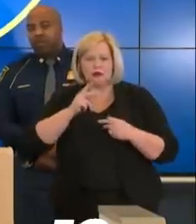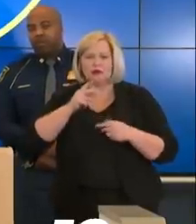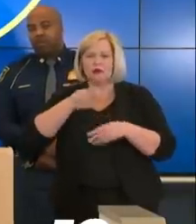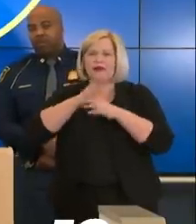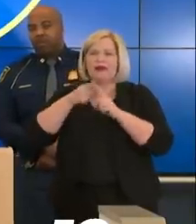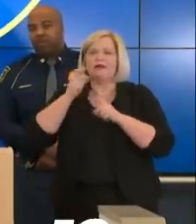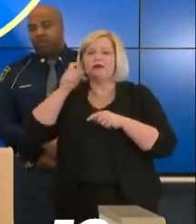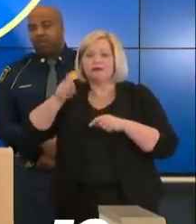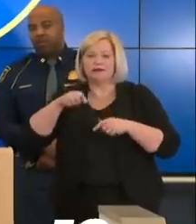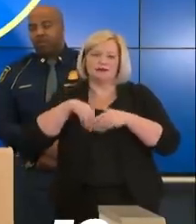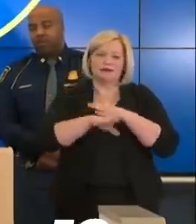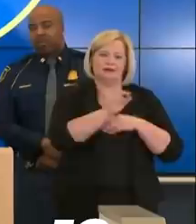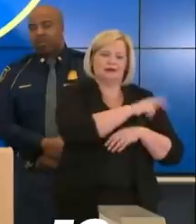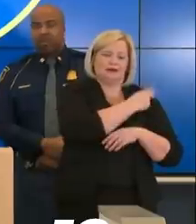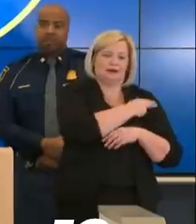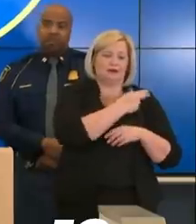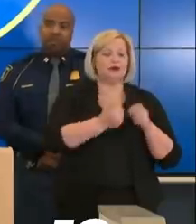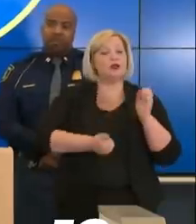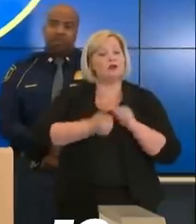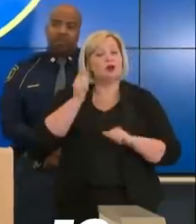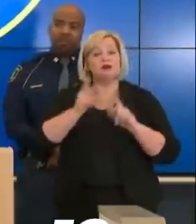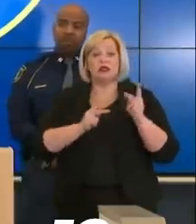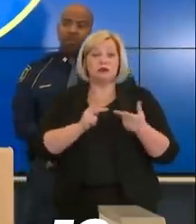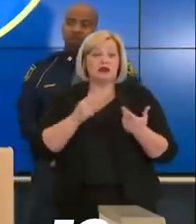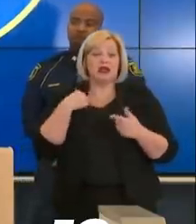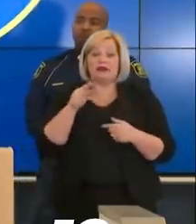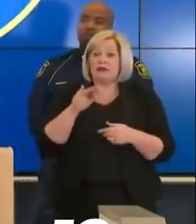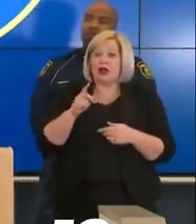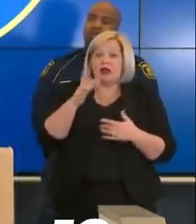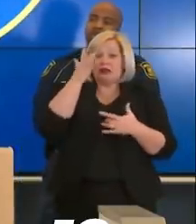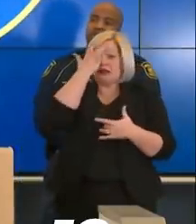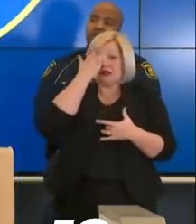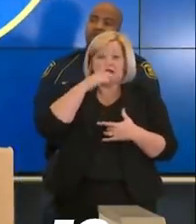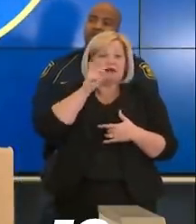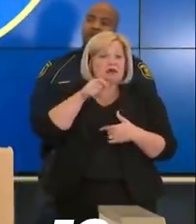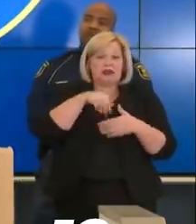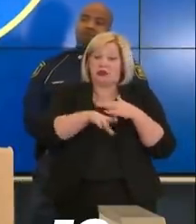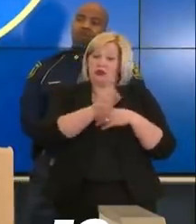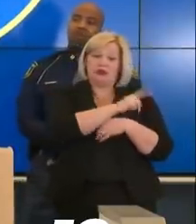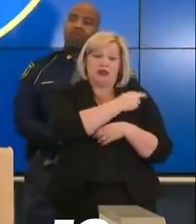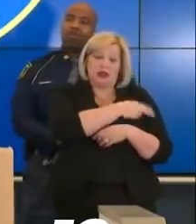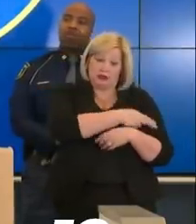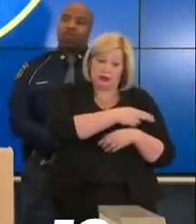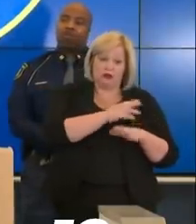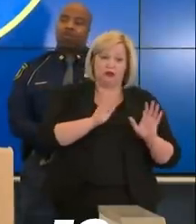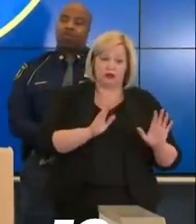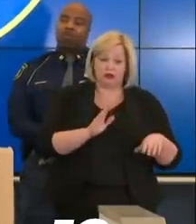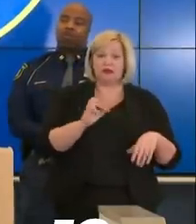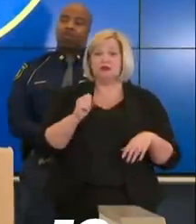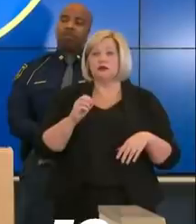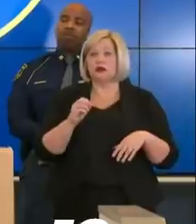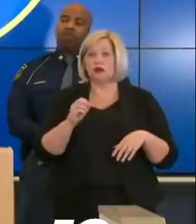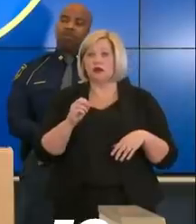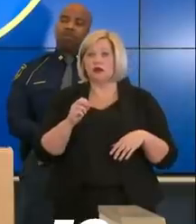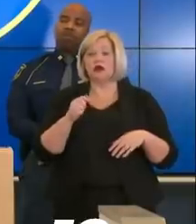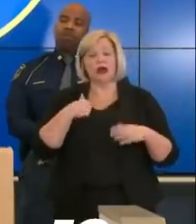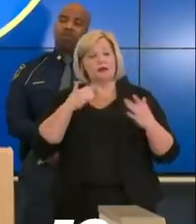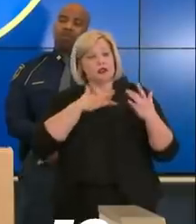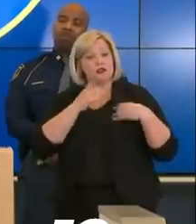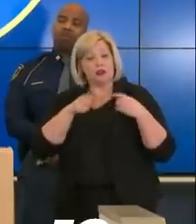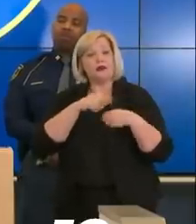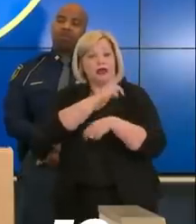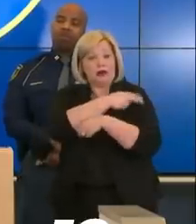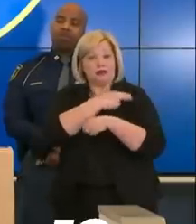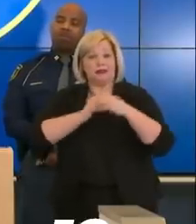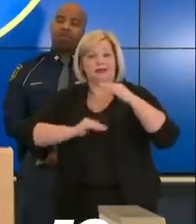hospital. Most people who get the disease will have a mild illness and not need to stay in the hospital. So I am concerned about